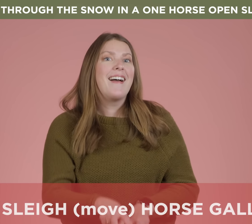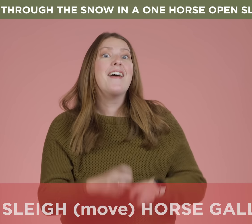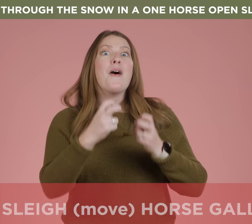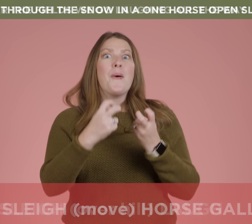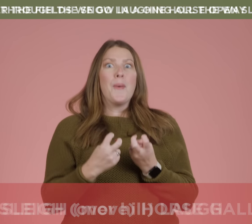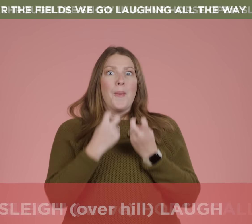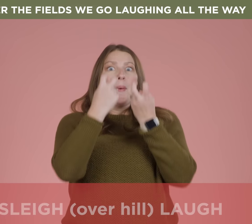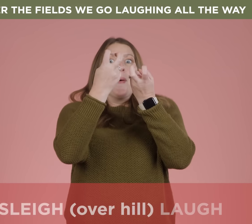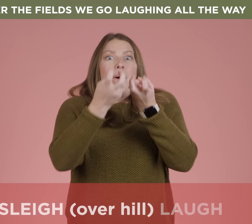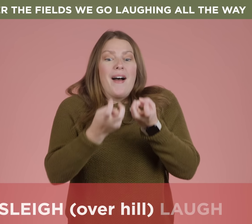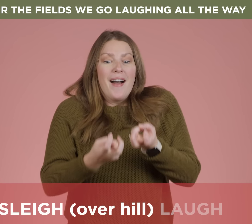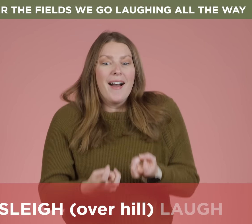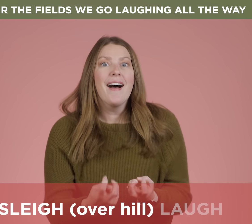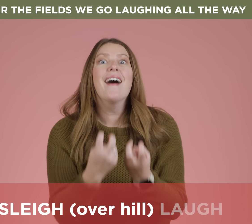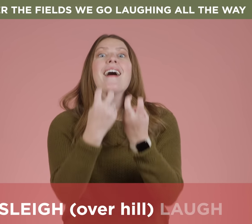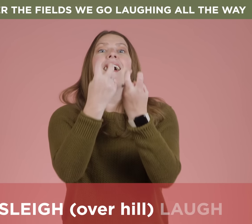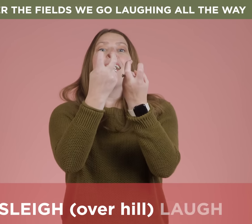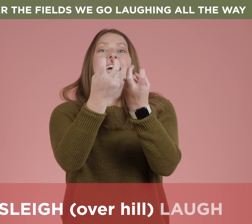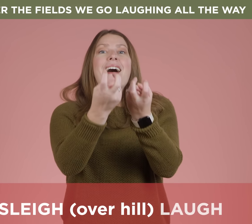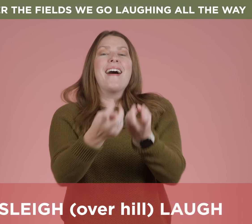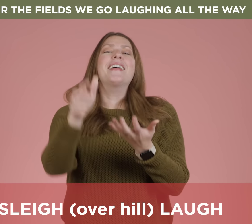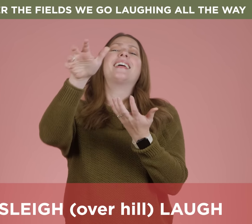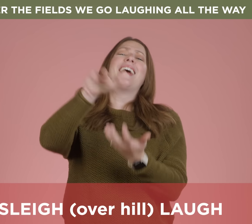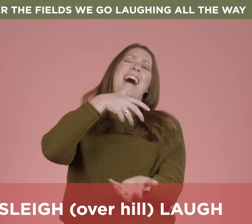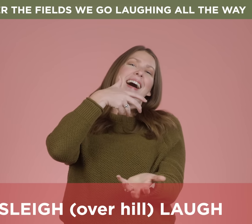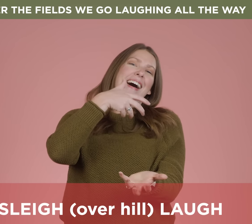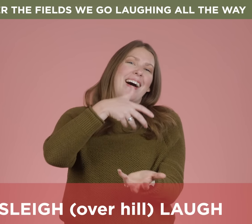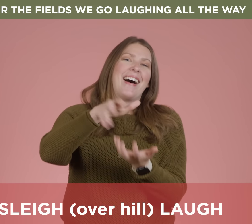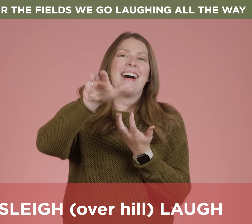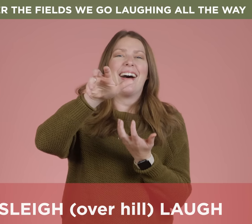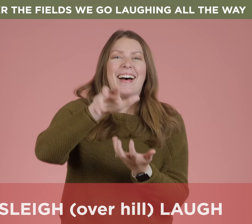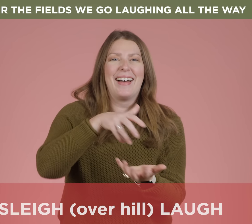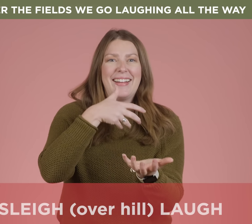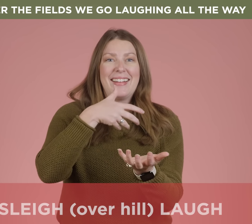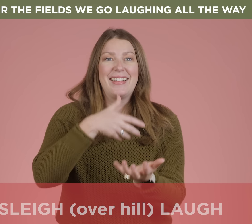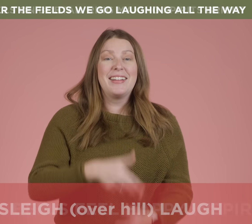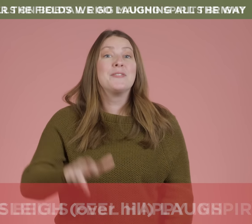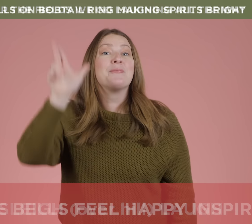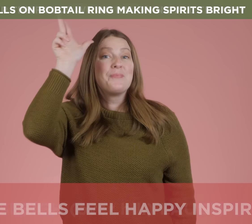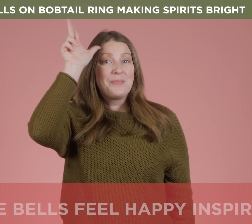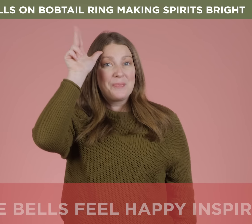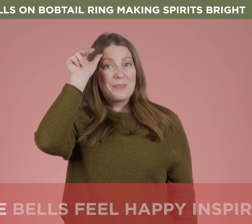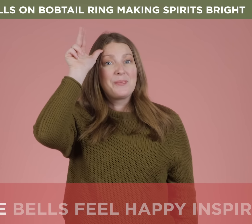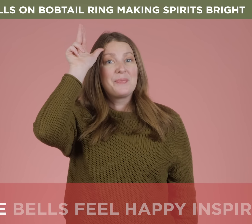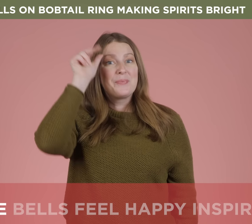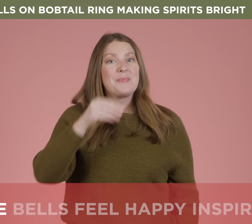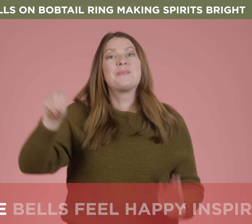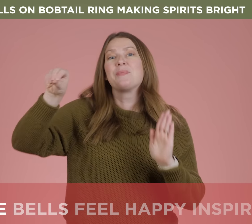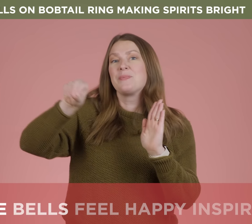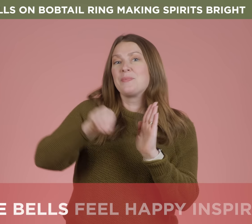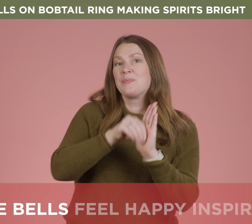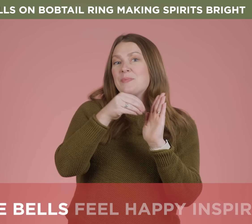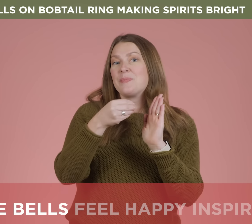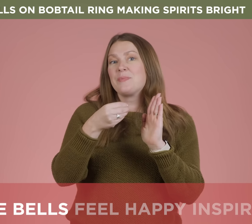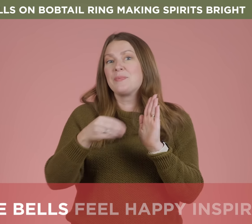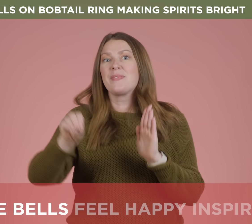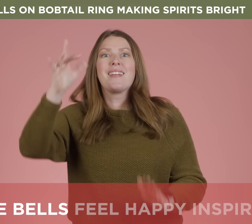sleigh. O'er the fields we go, laughing all the way. Bells on bobtail